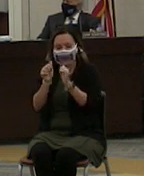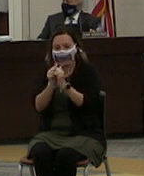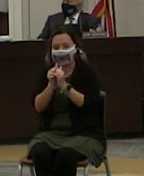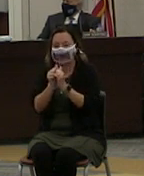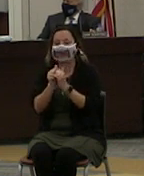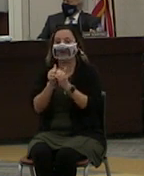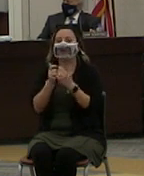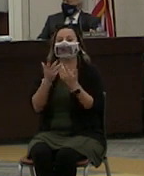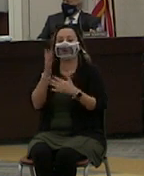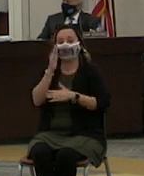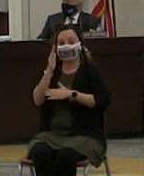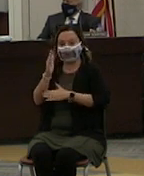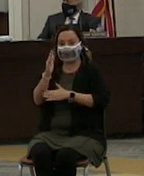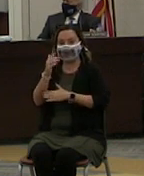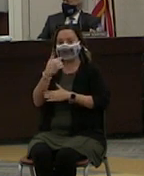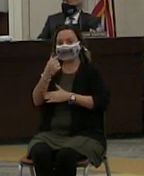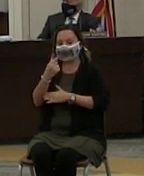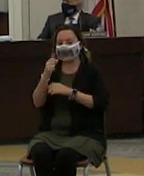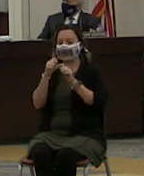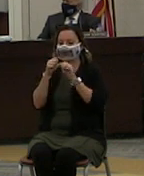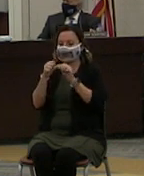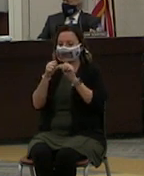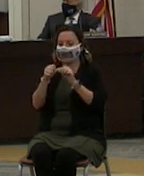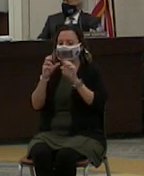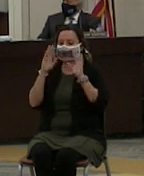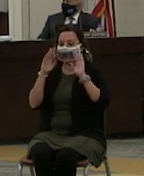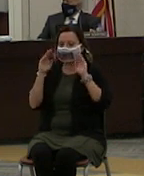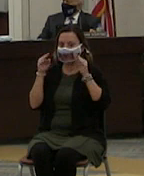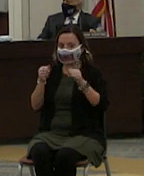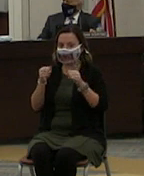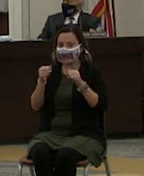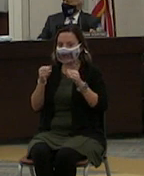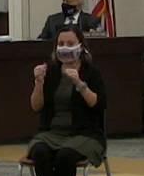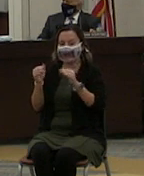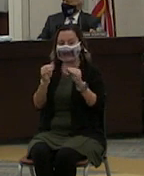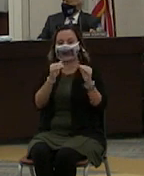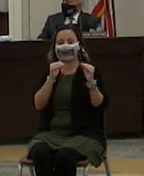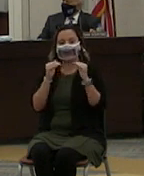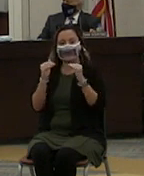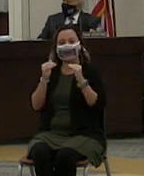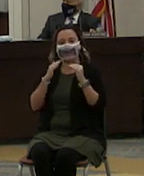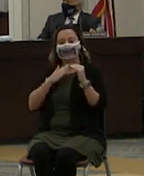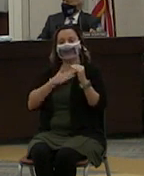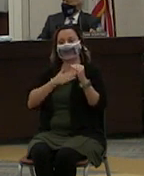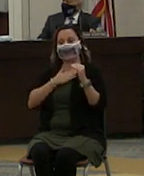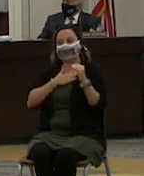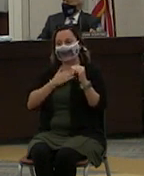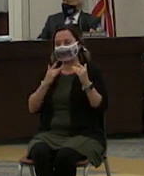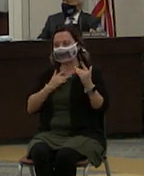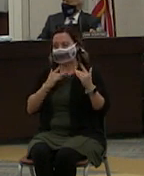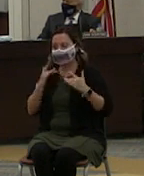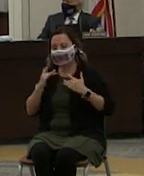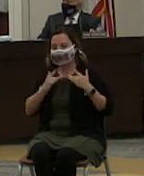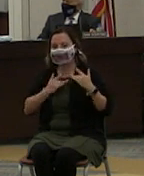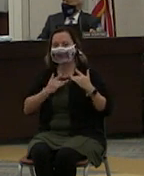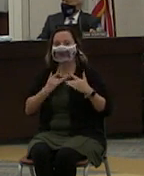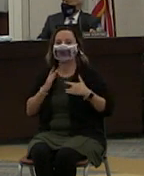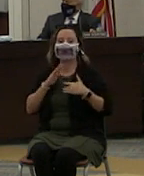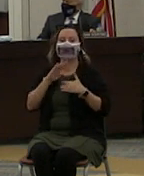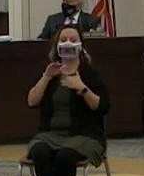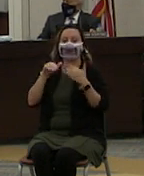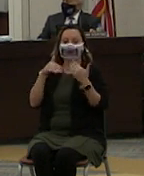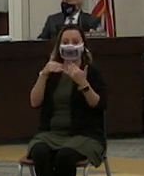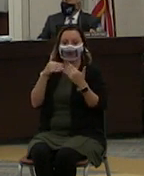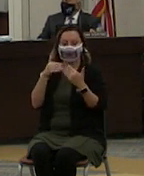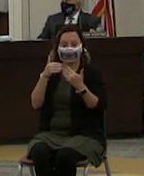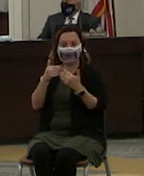that we need to continue our focus on equity, because my central concerns are about our students who